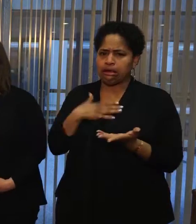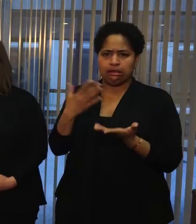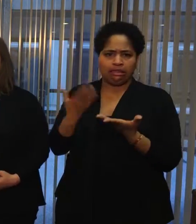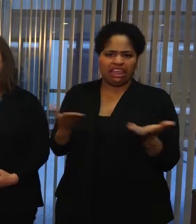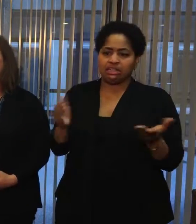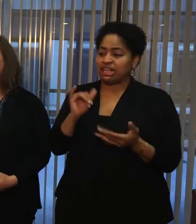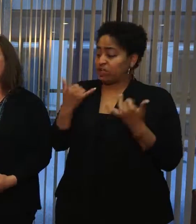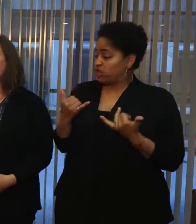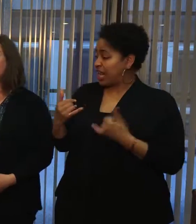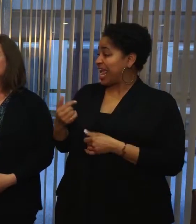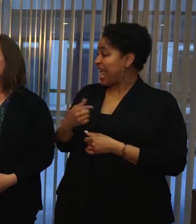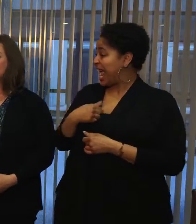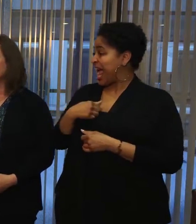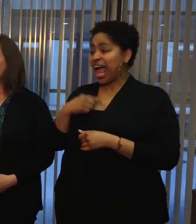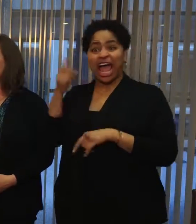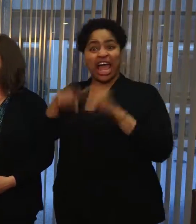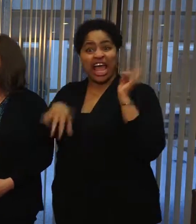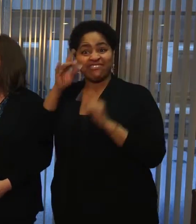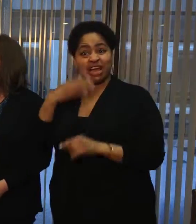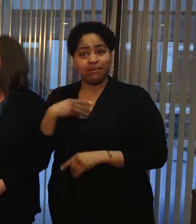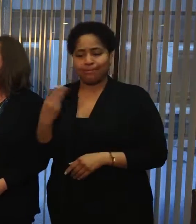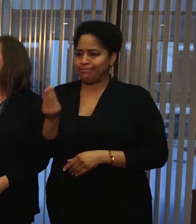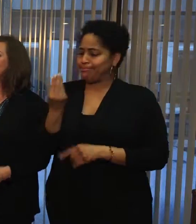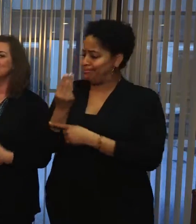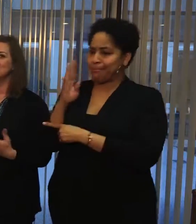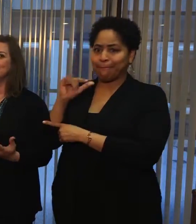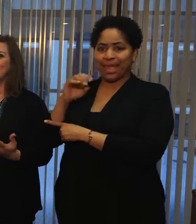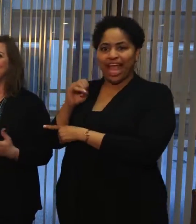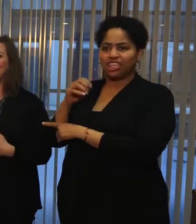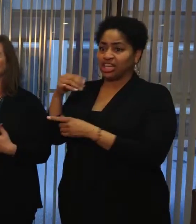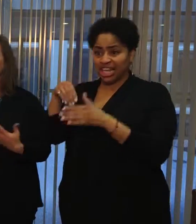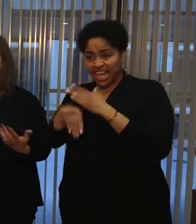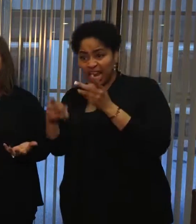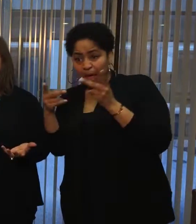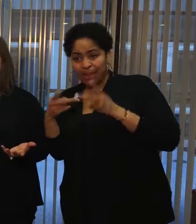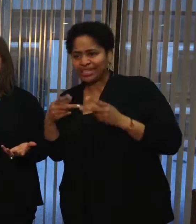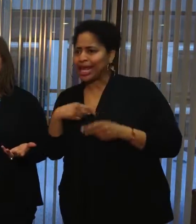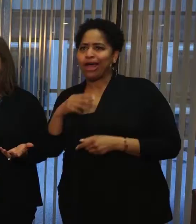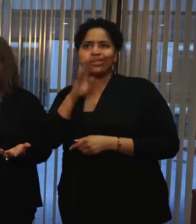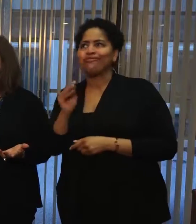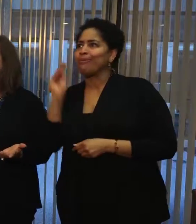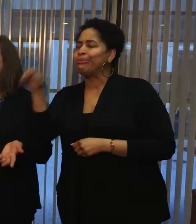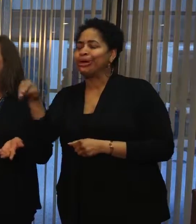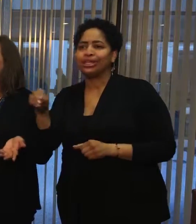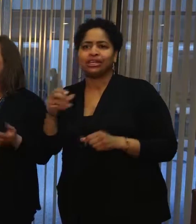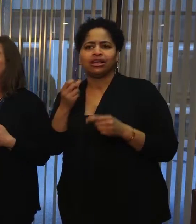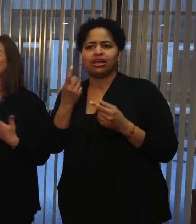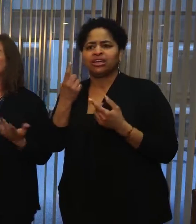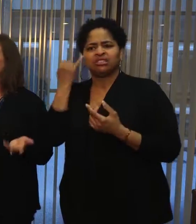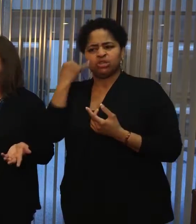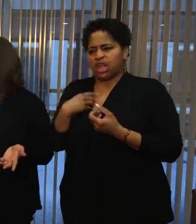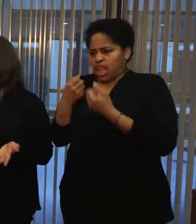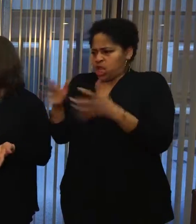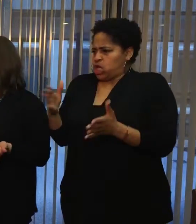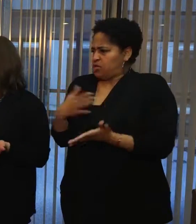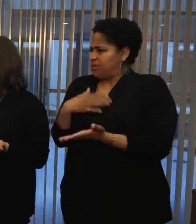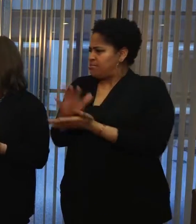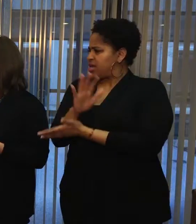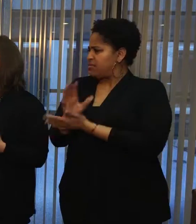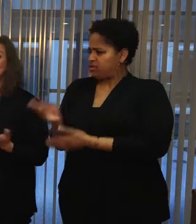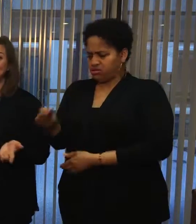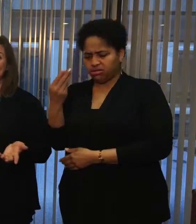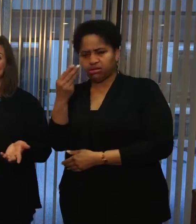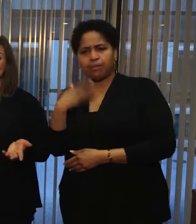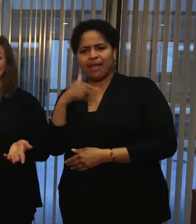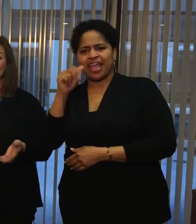like today, I couldn't find my badge. It was in a spot where I wouldn't have put anything. Now what if I misplaced my discharge